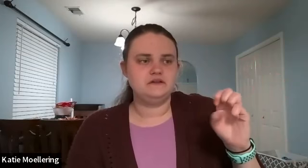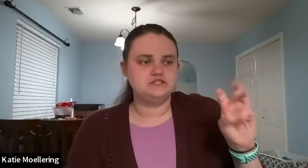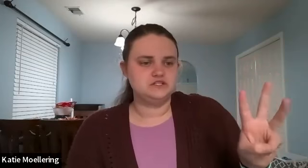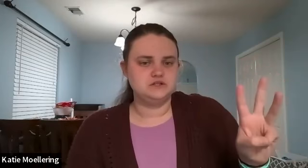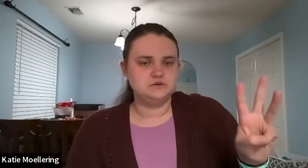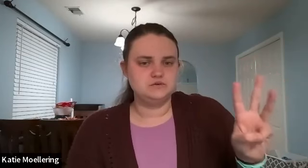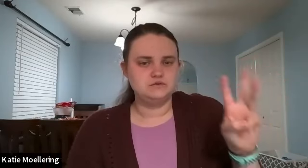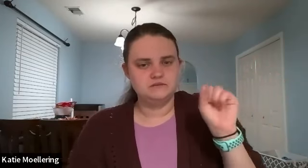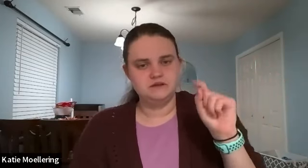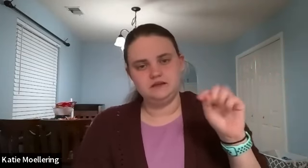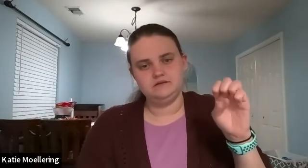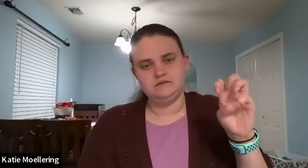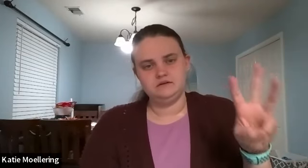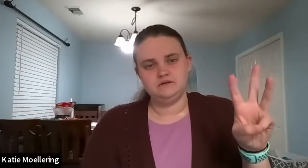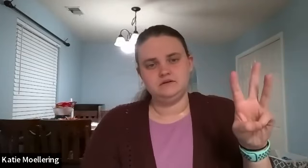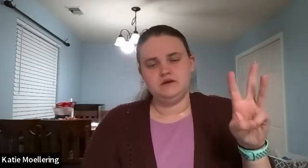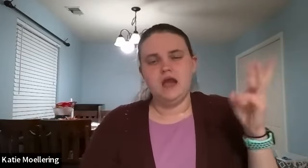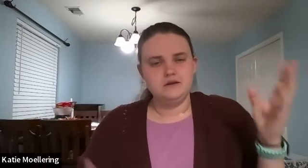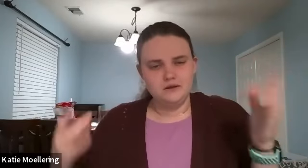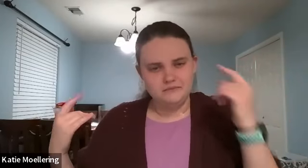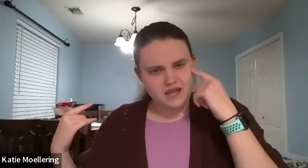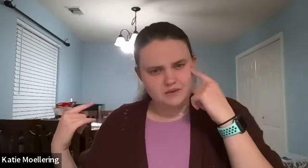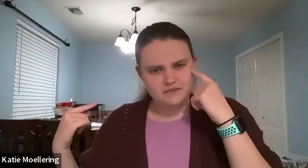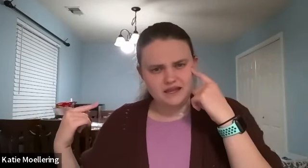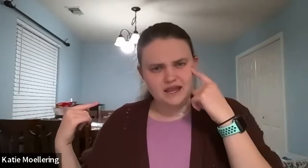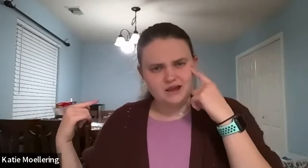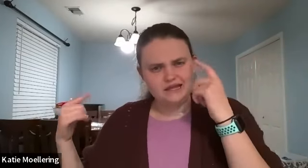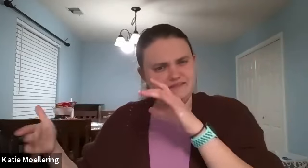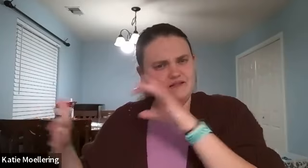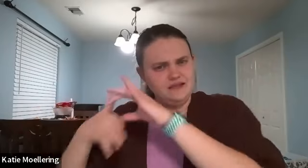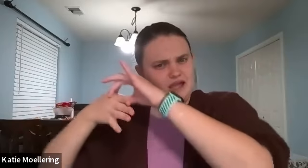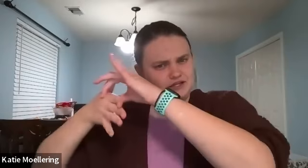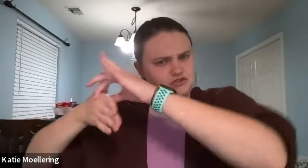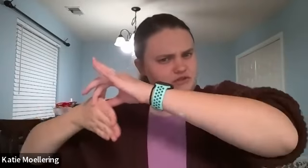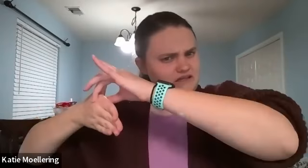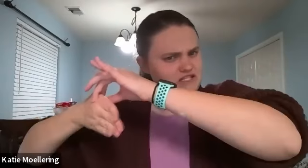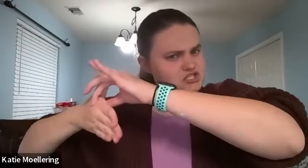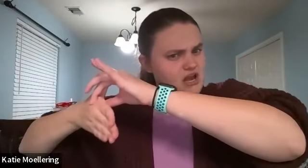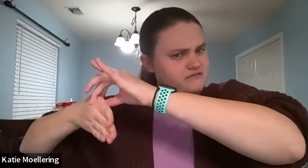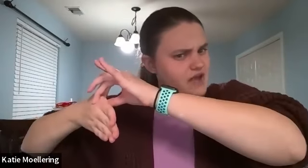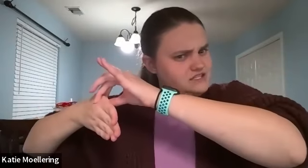like stew can be, I don't know, me, I'm like, I need that like extra thing to just kind of add to